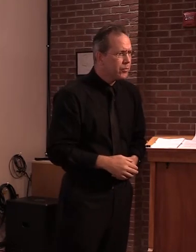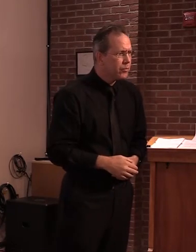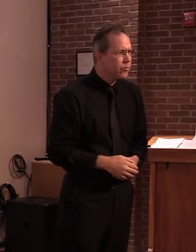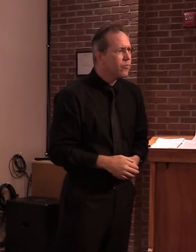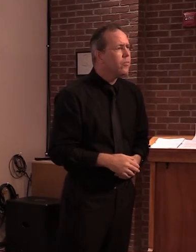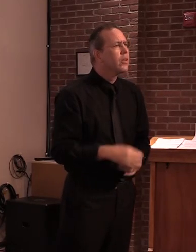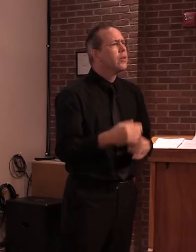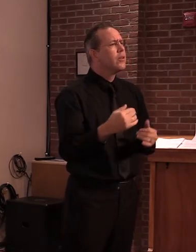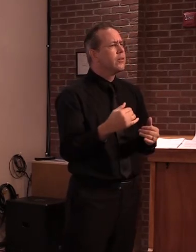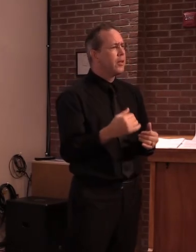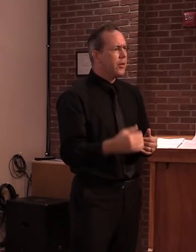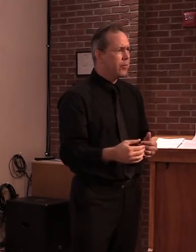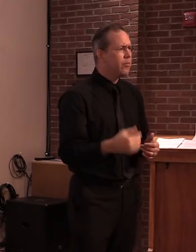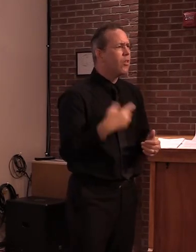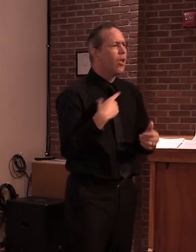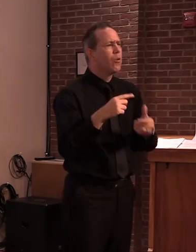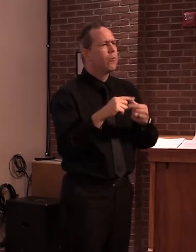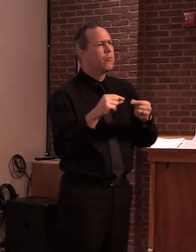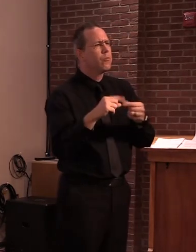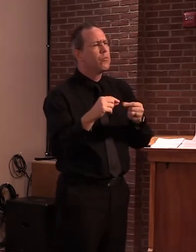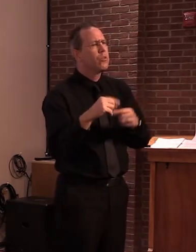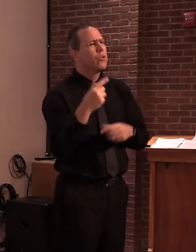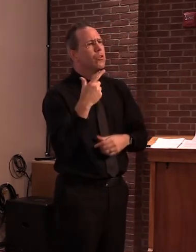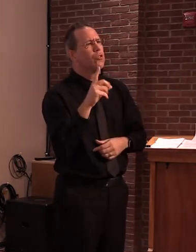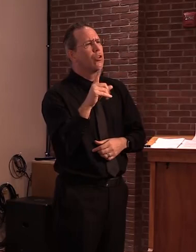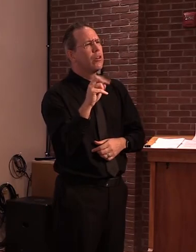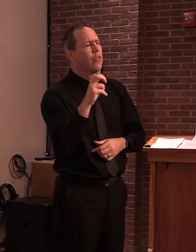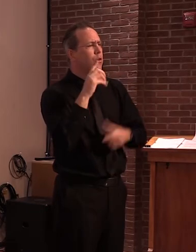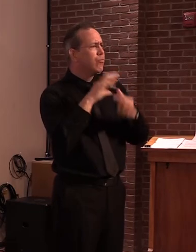like to turn it over to Dr. Levine.